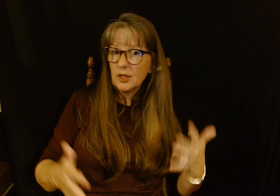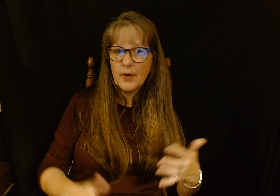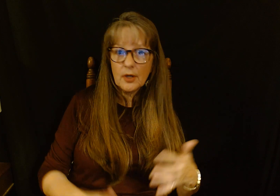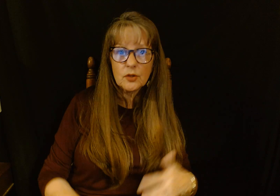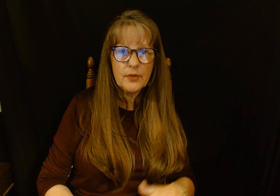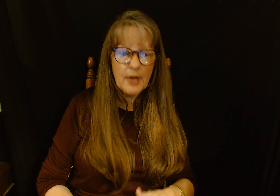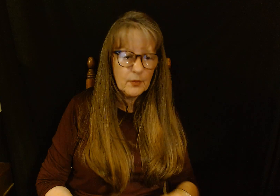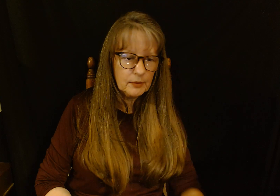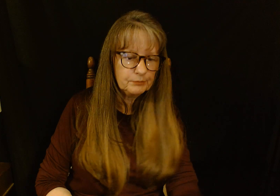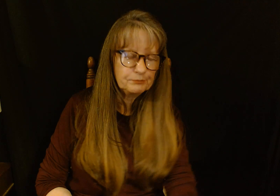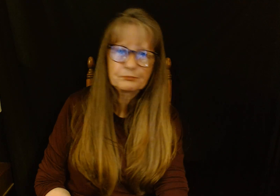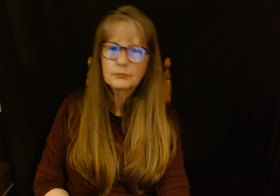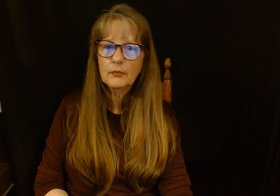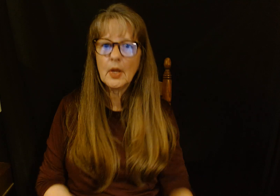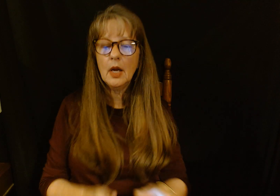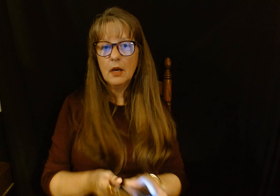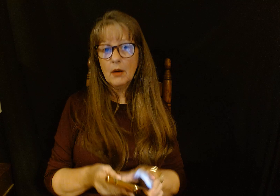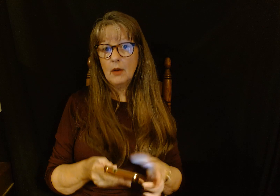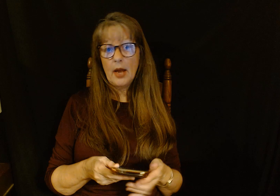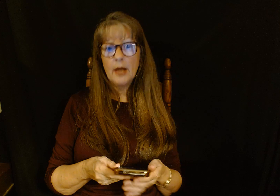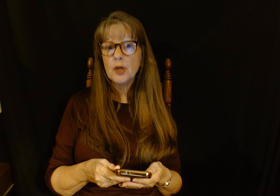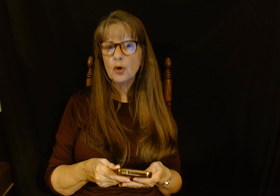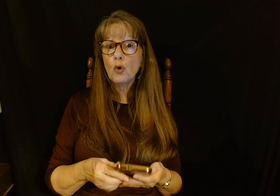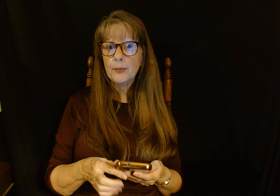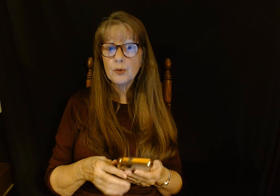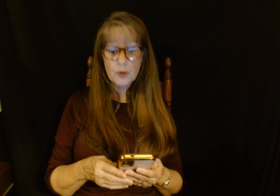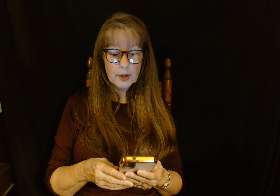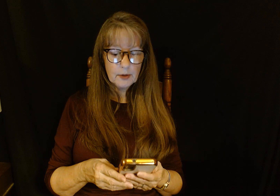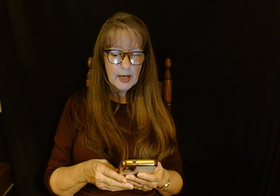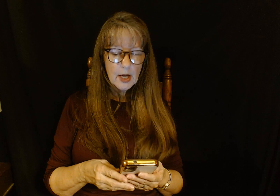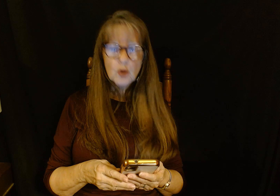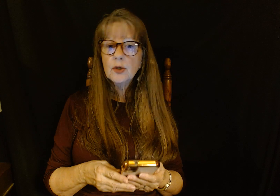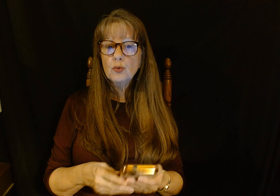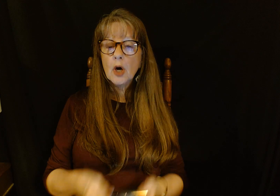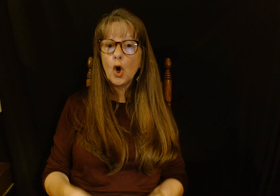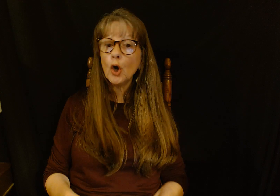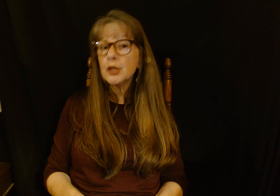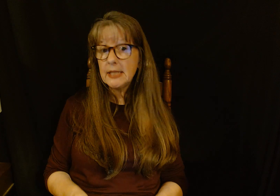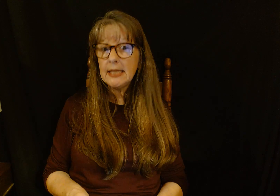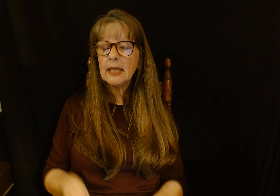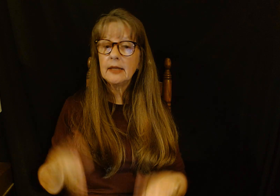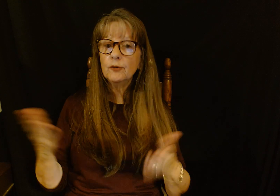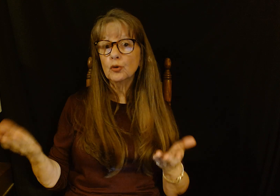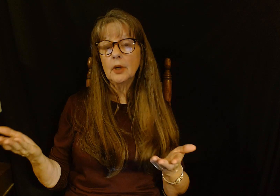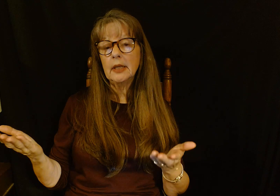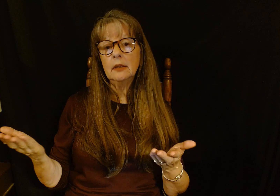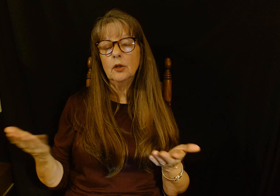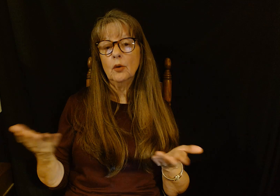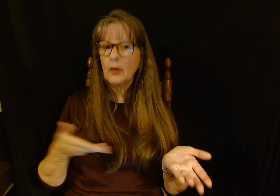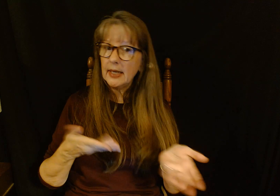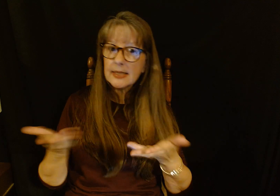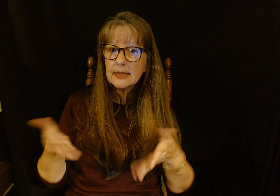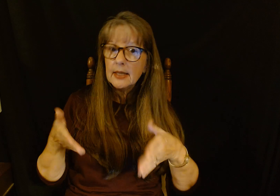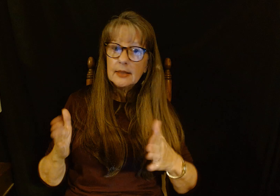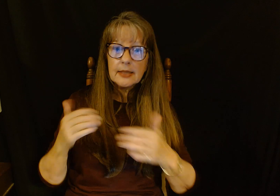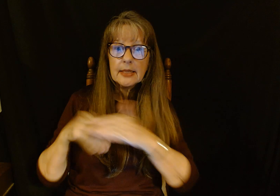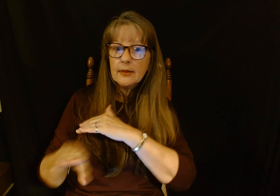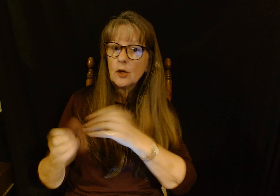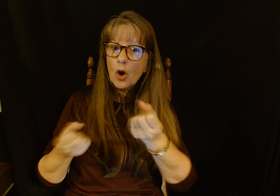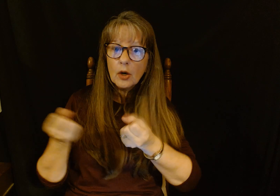classifiers with that one. On high chair or booster chair. You could do a car seat, like if you're gonna, okay, let's get in the car